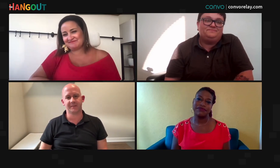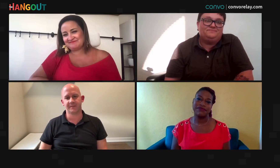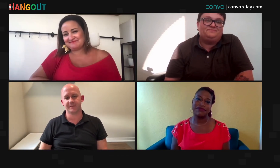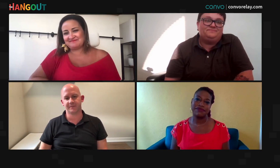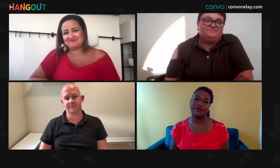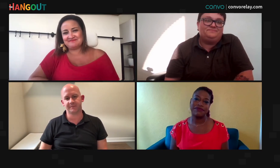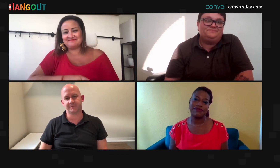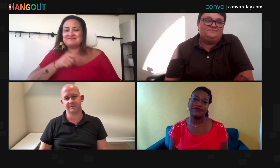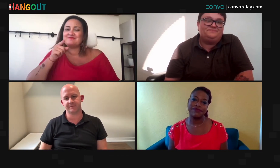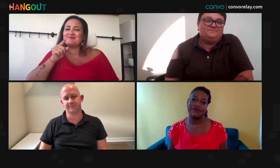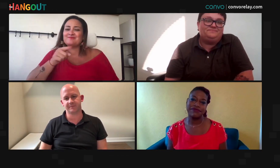Melissa. Thank you for sharing.